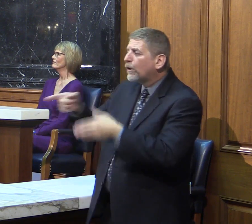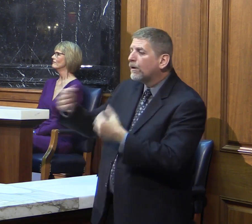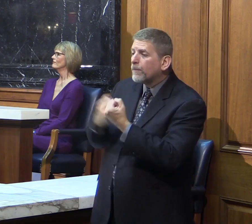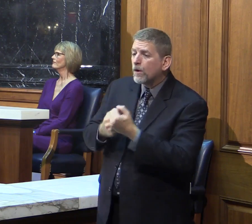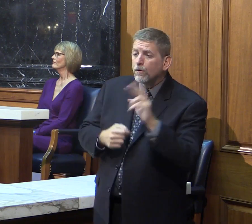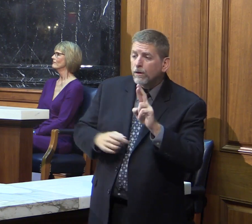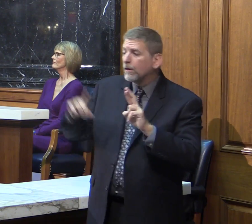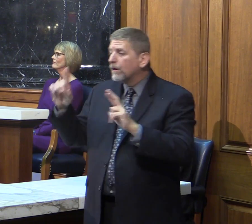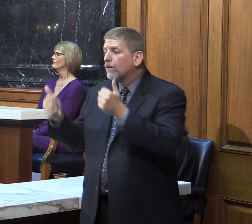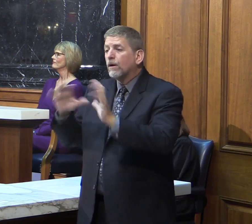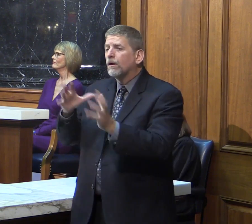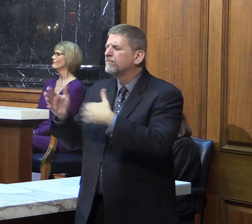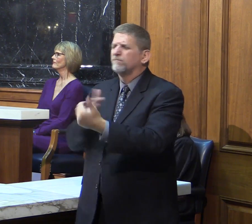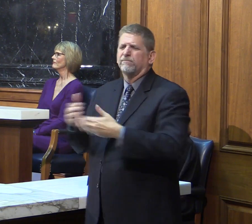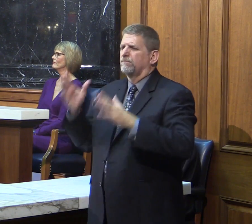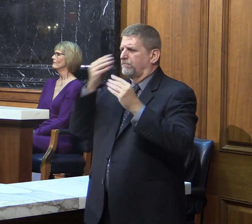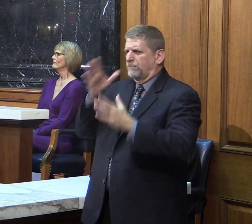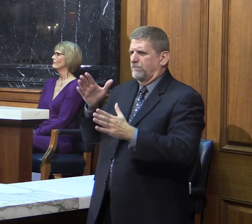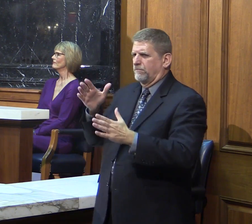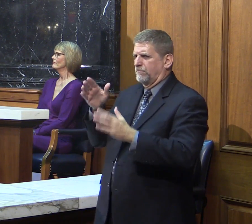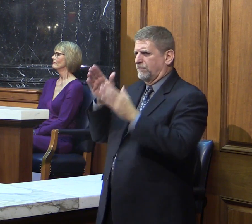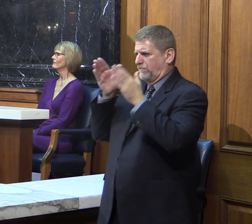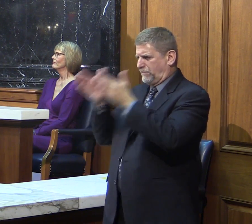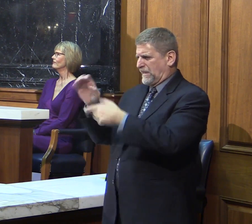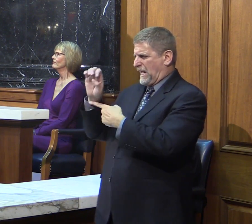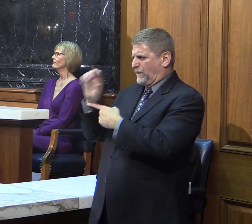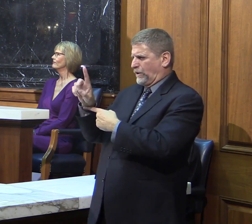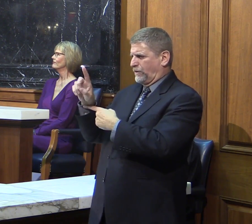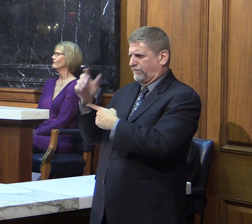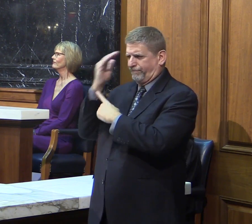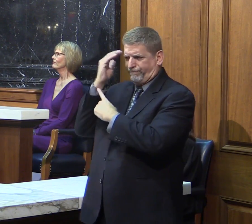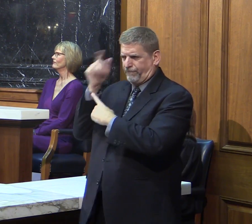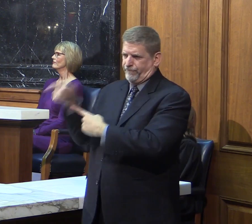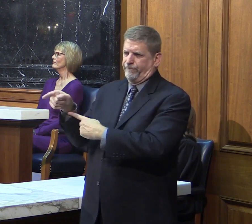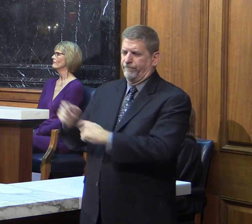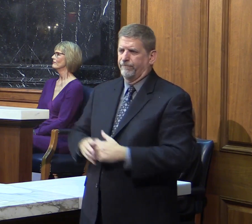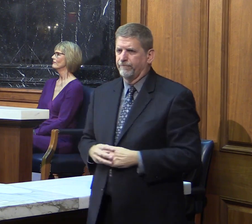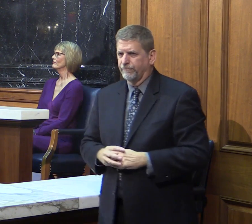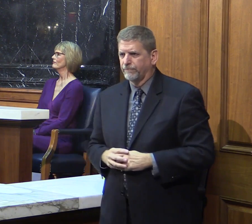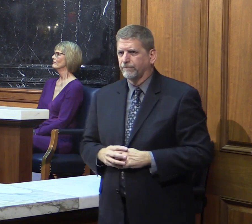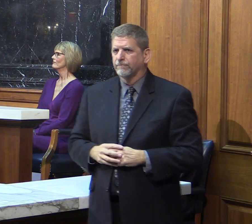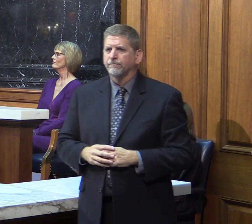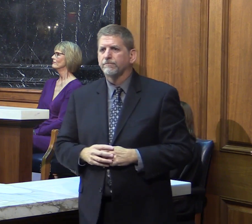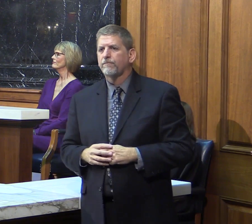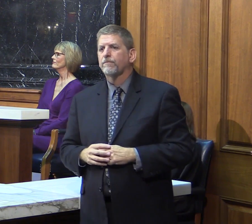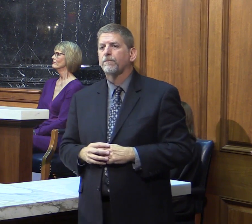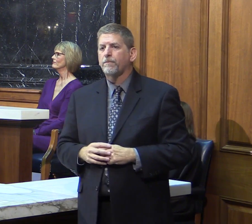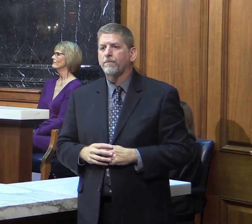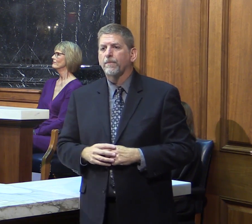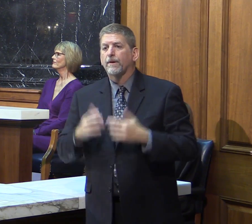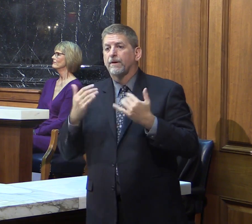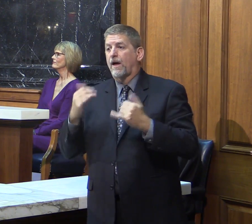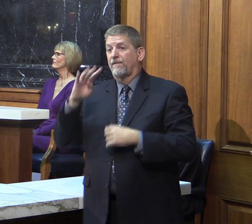choose his or her key education partner. My fourth pillar is to attack the drug